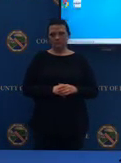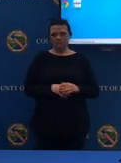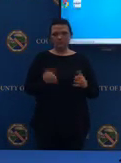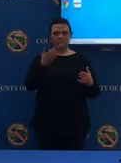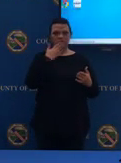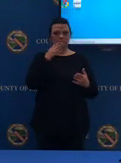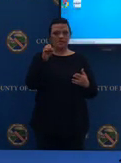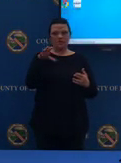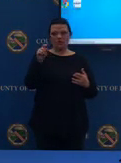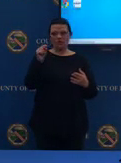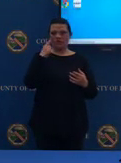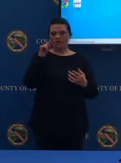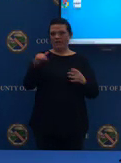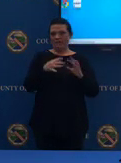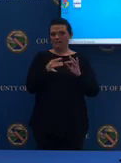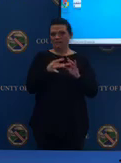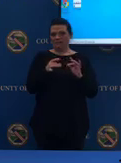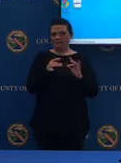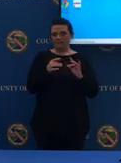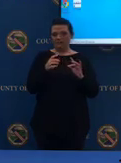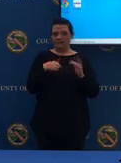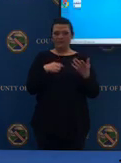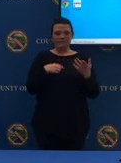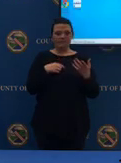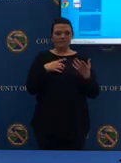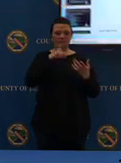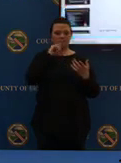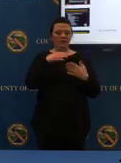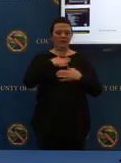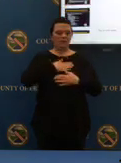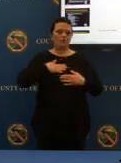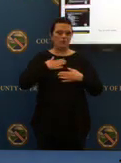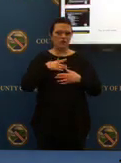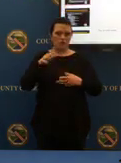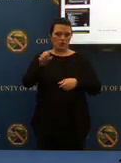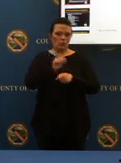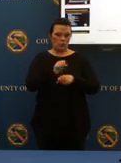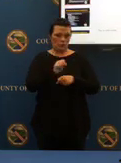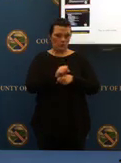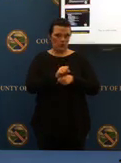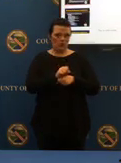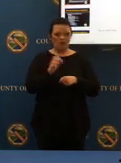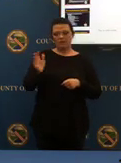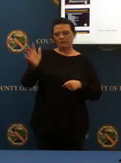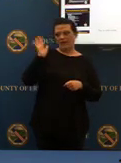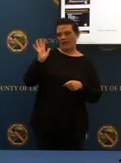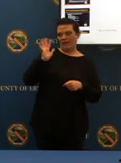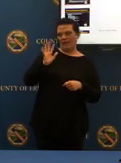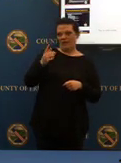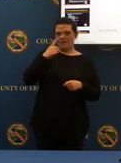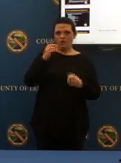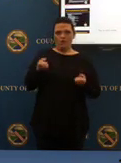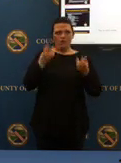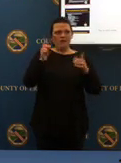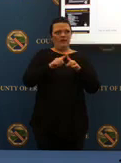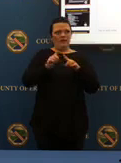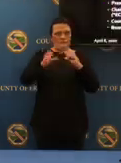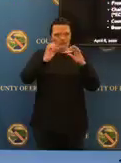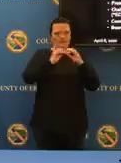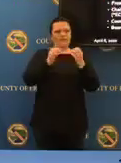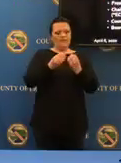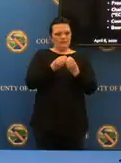Thank you, Scott, for that message, and I certainly appreciate your work in the past on behalf of a number of